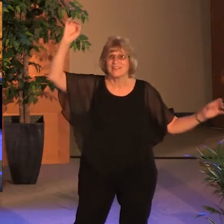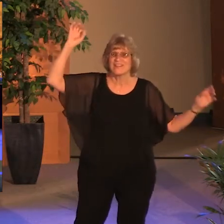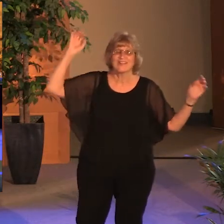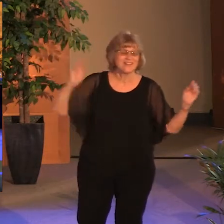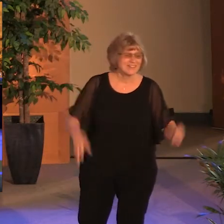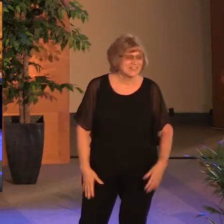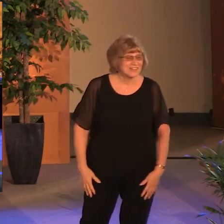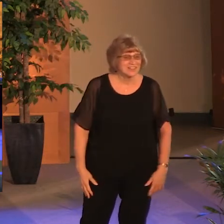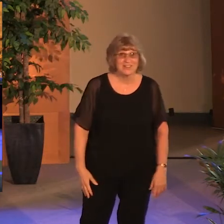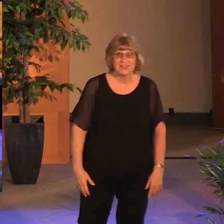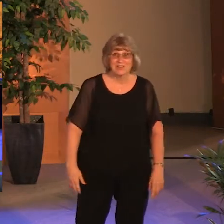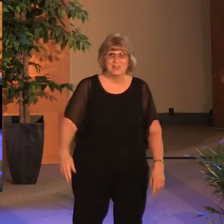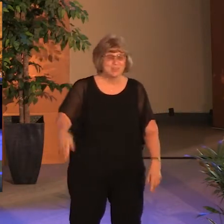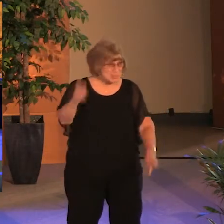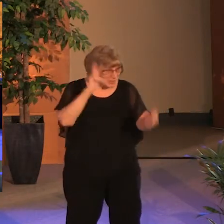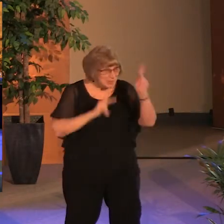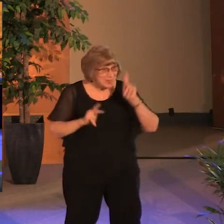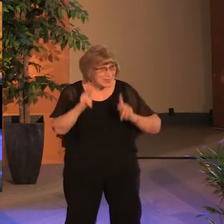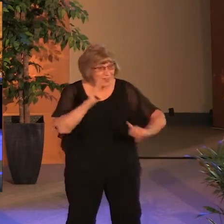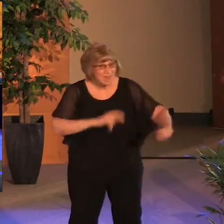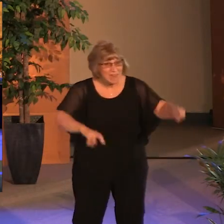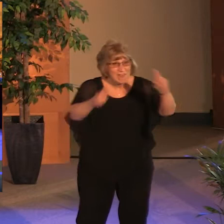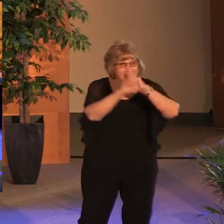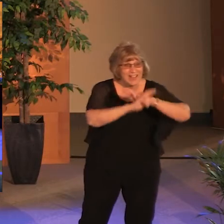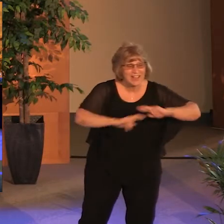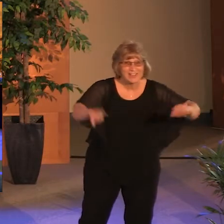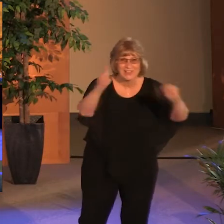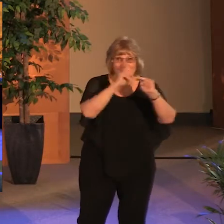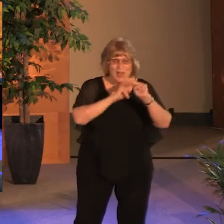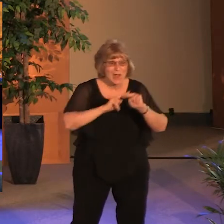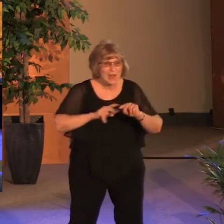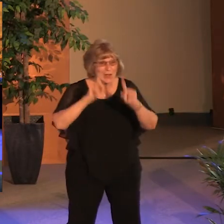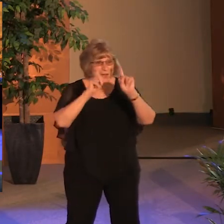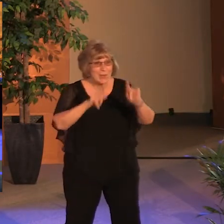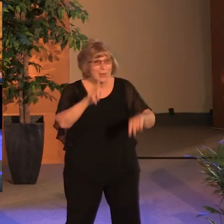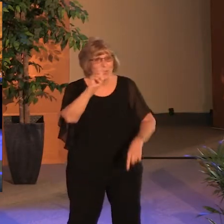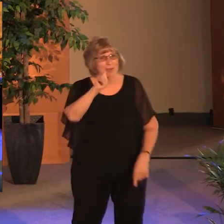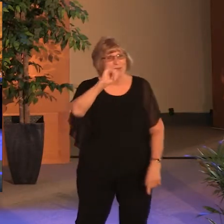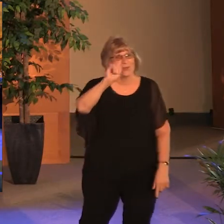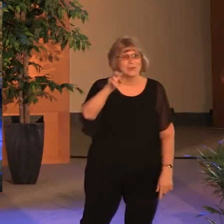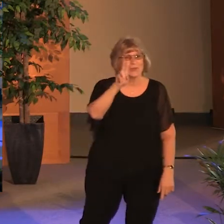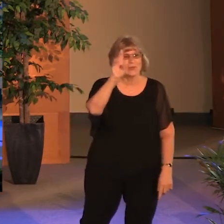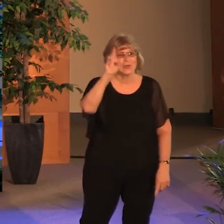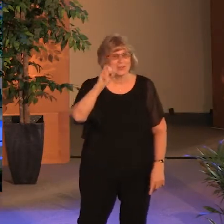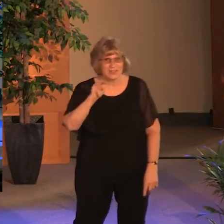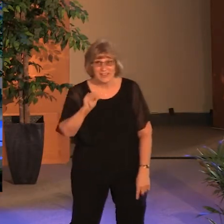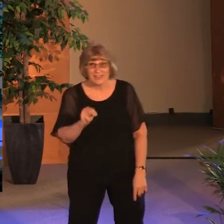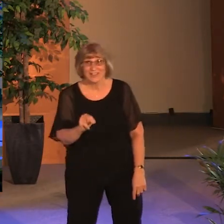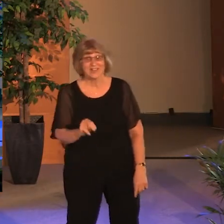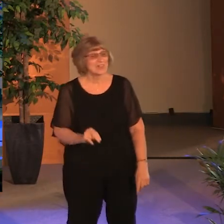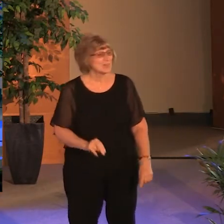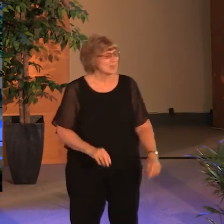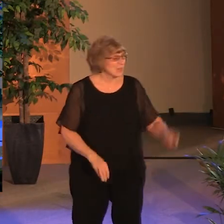Ooh. So people get ready for the train to Jordan, picking